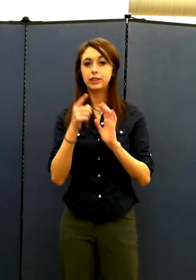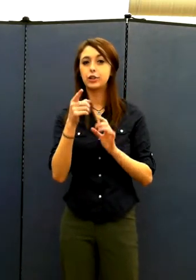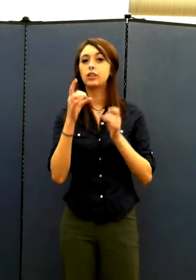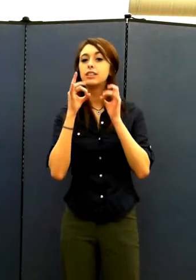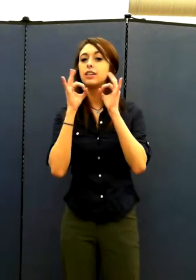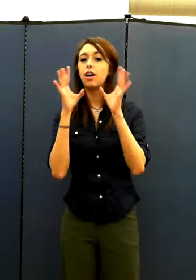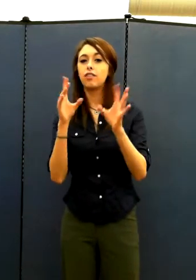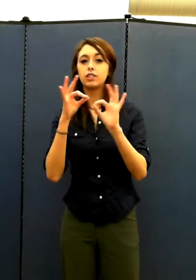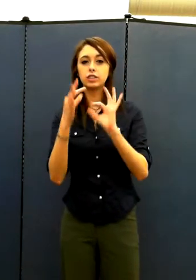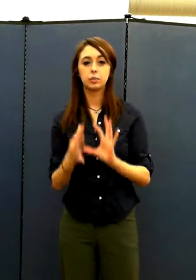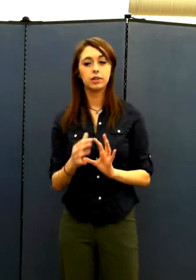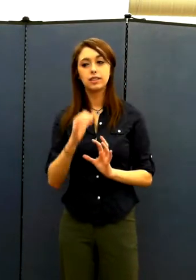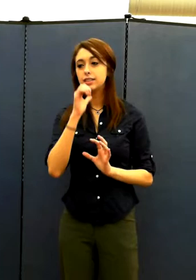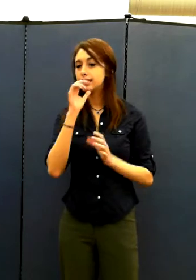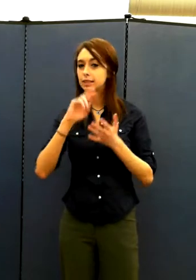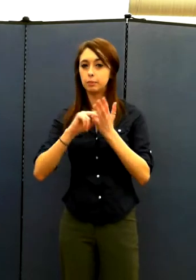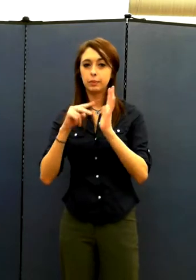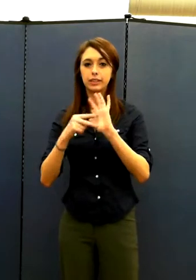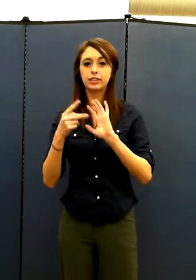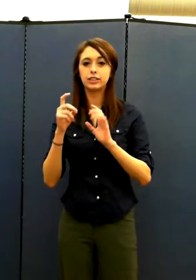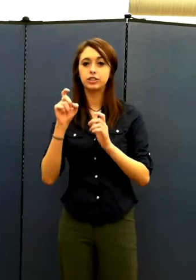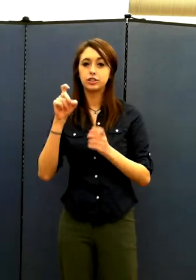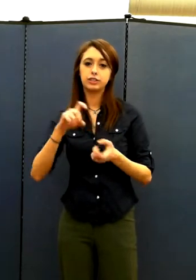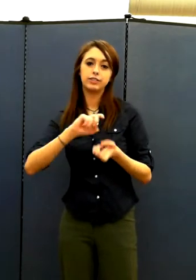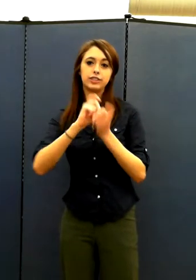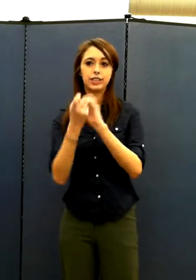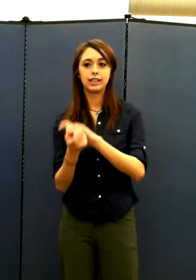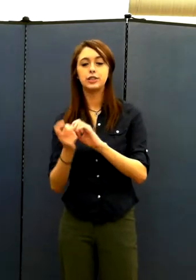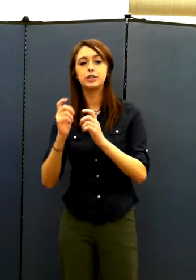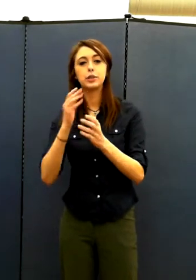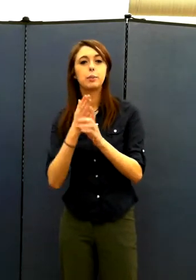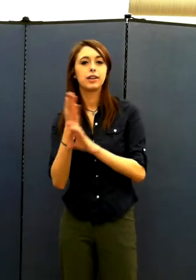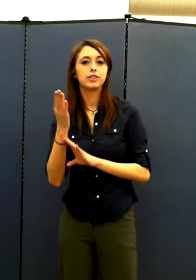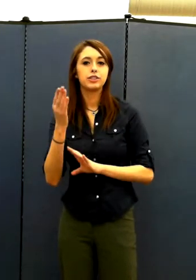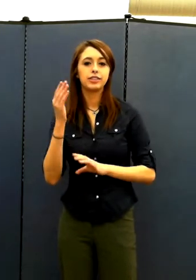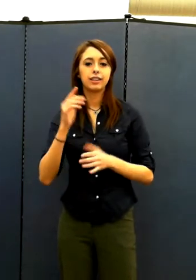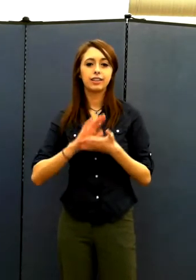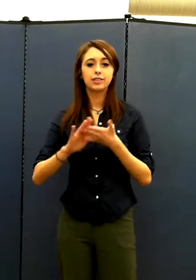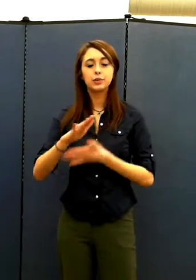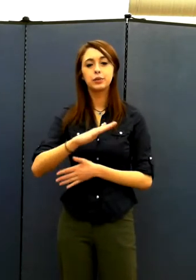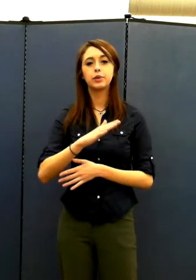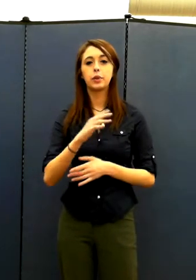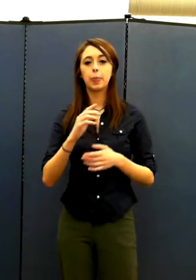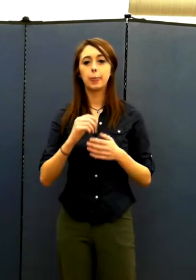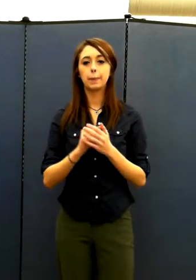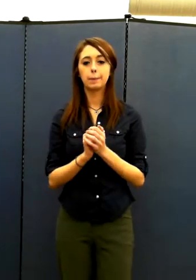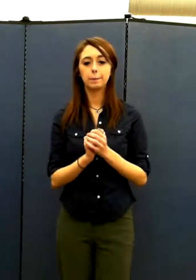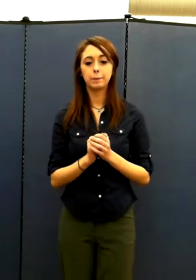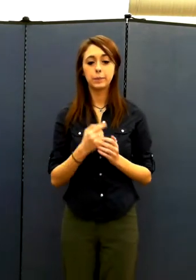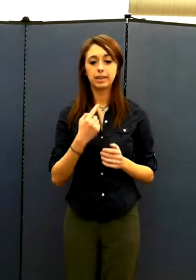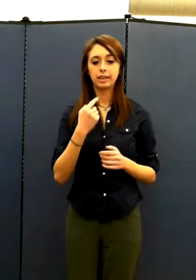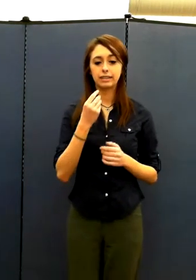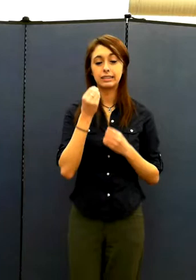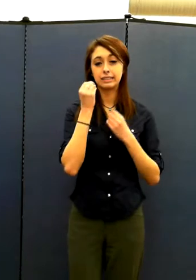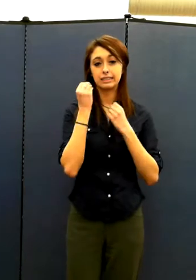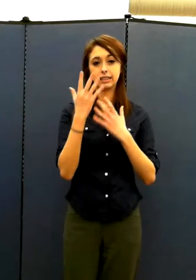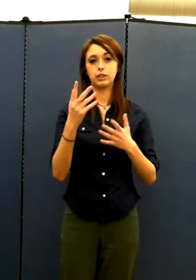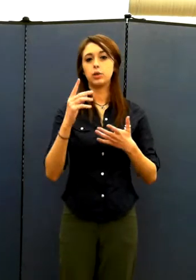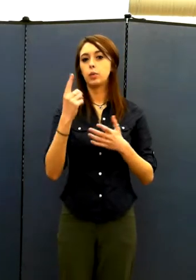changed your major while you were in Bloomsbury. That's not what it means at all. I'll give you an example. There was this one time I was sent on this assignment, and it was for this